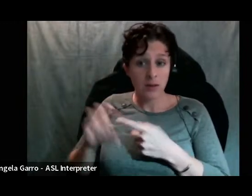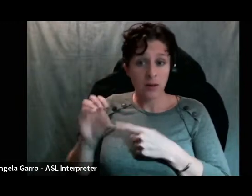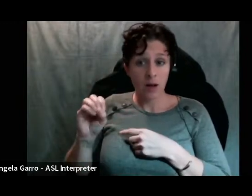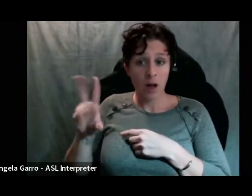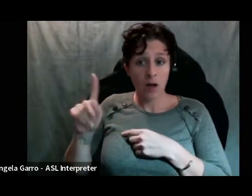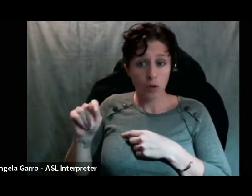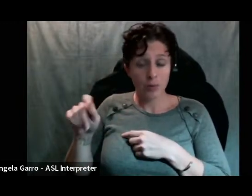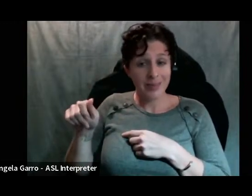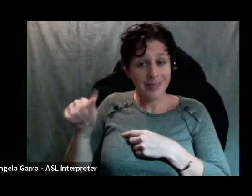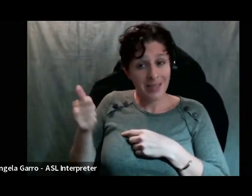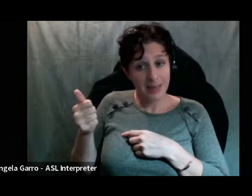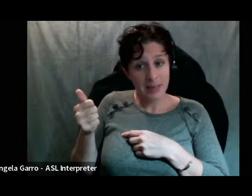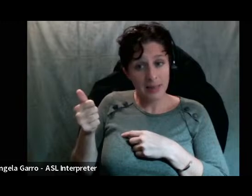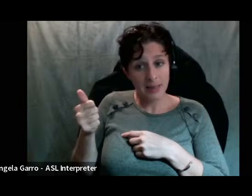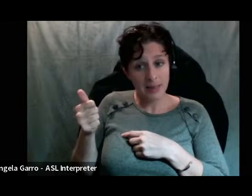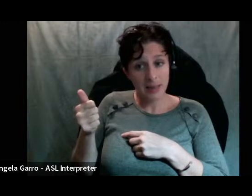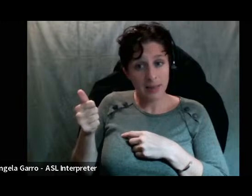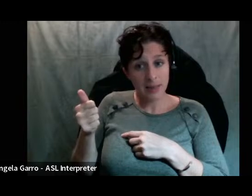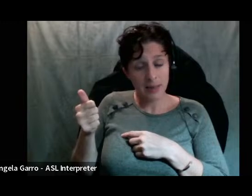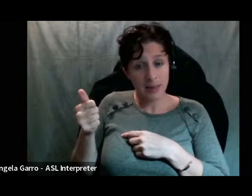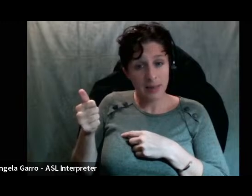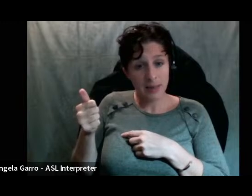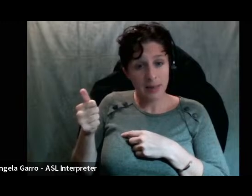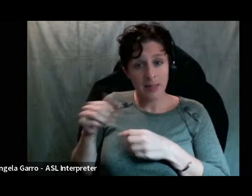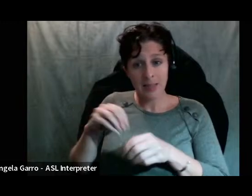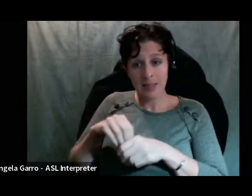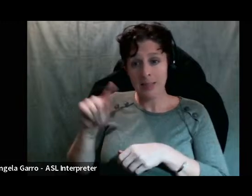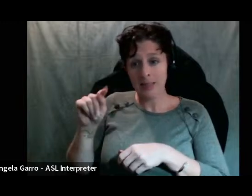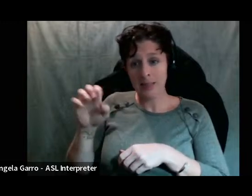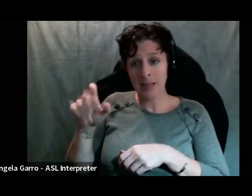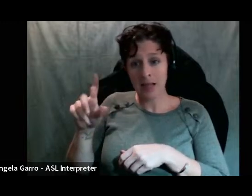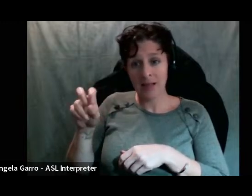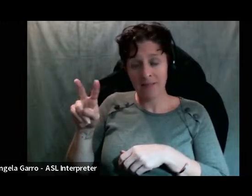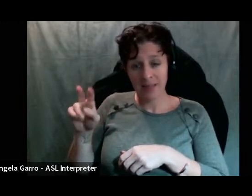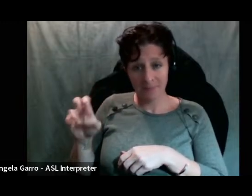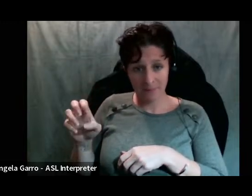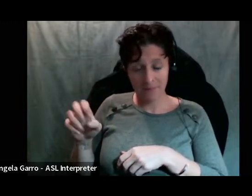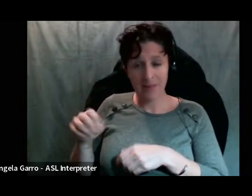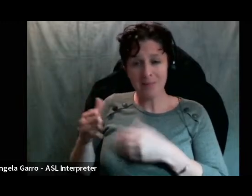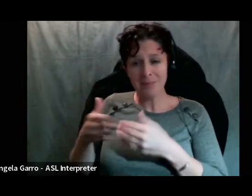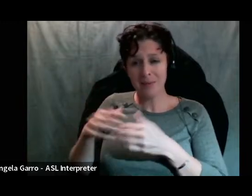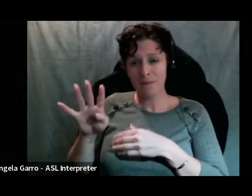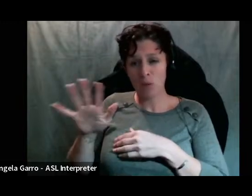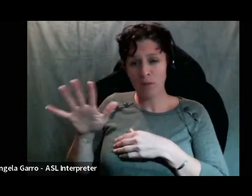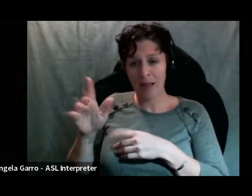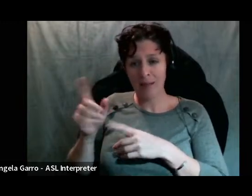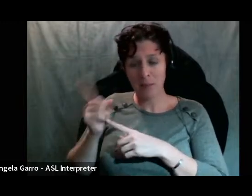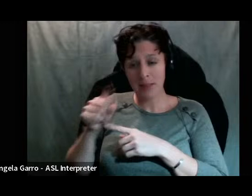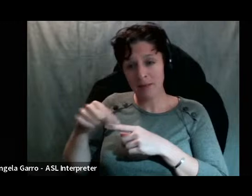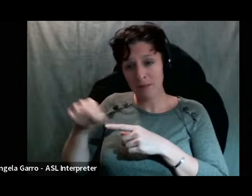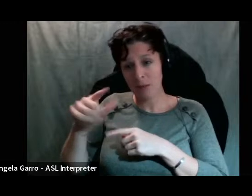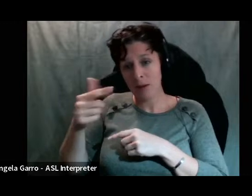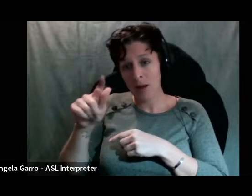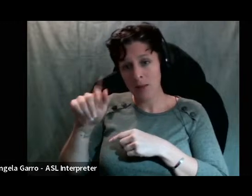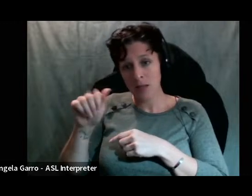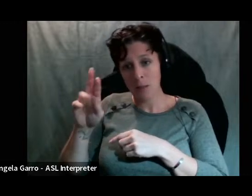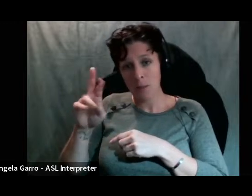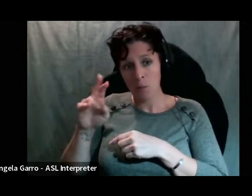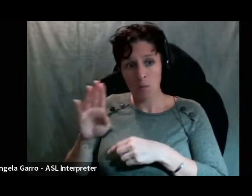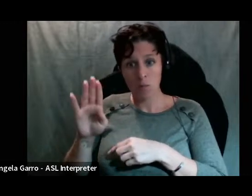10th, in Tel Aviv, a mere 45-minute drive from the Gaza border, my family and